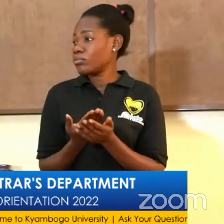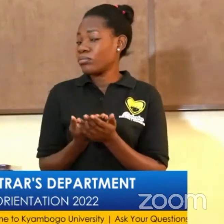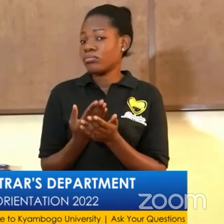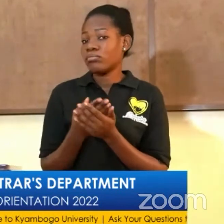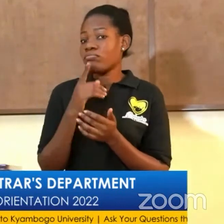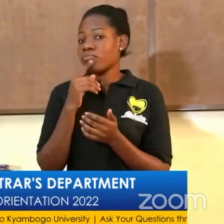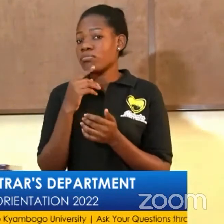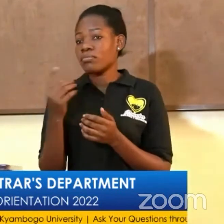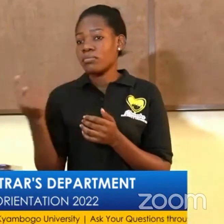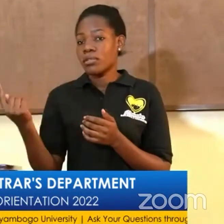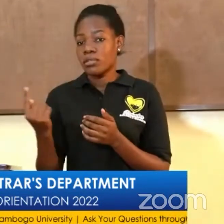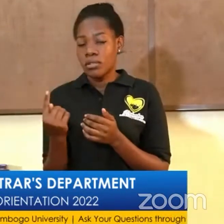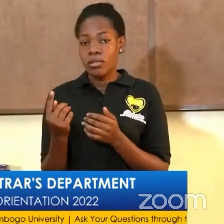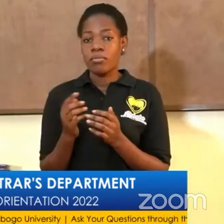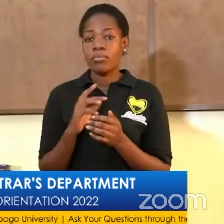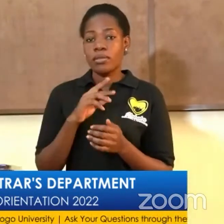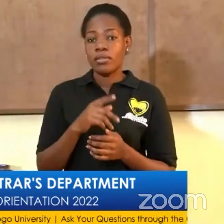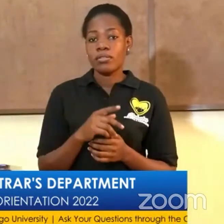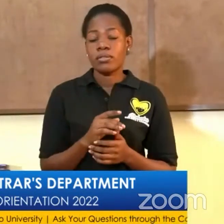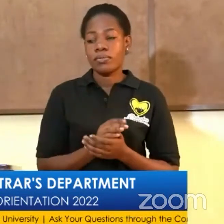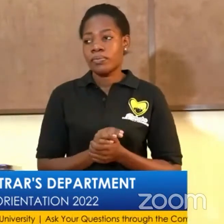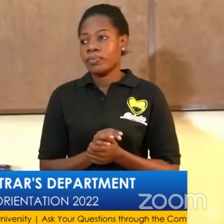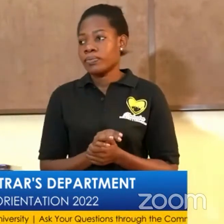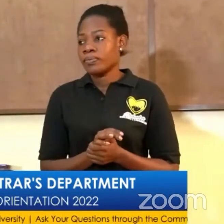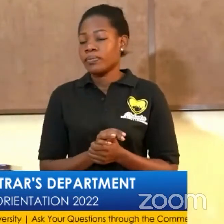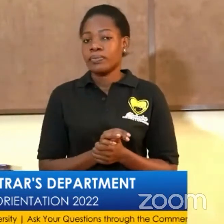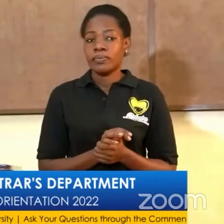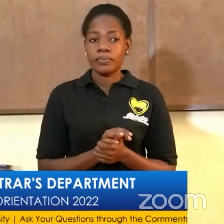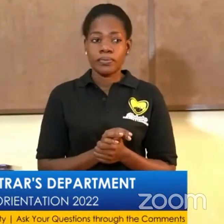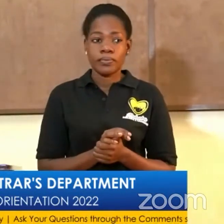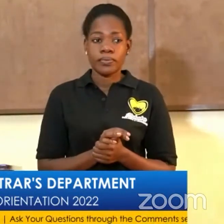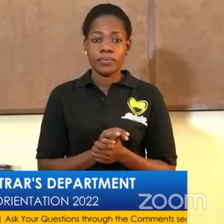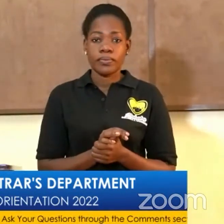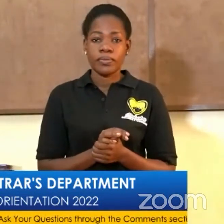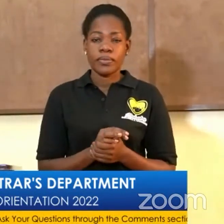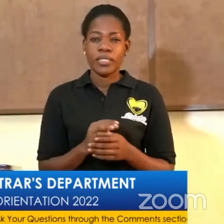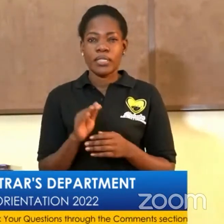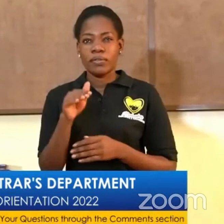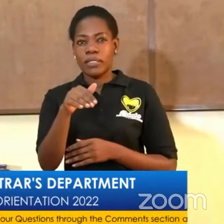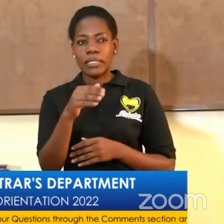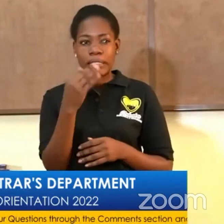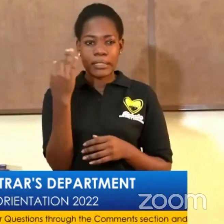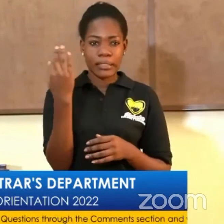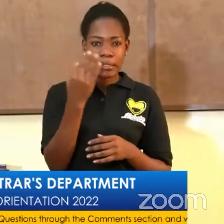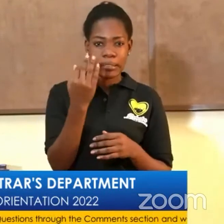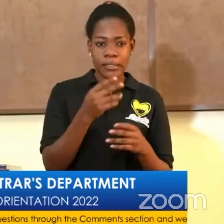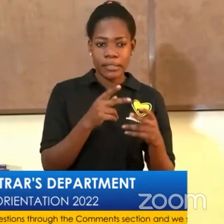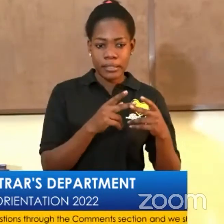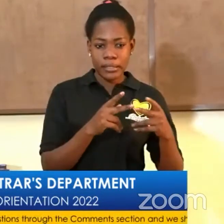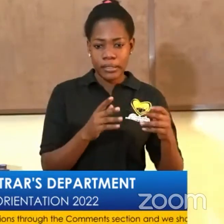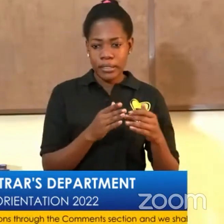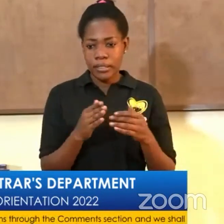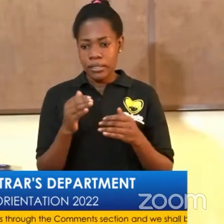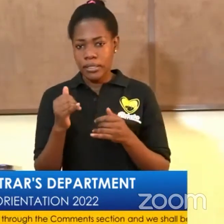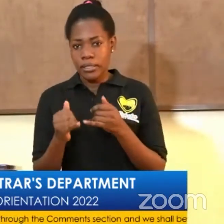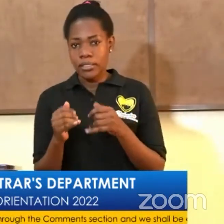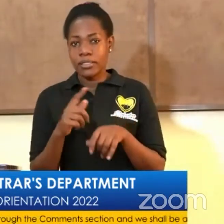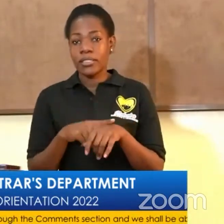At what time do evening lectures start and end? Please answer this one very fast.